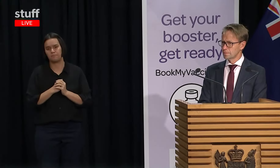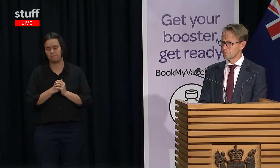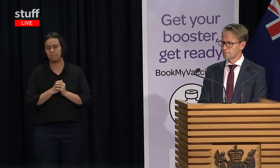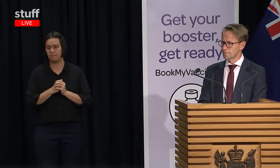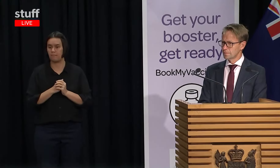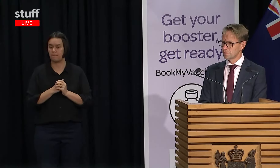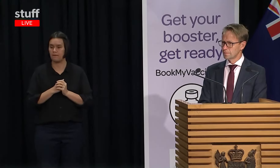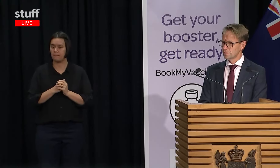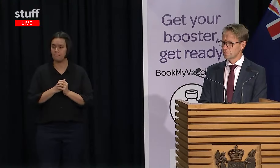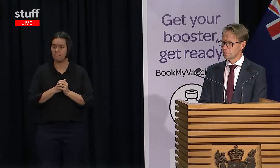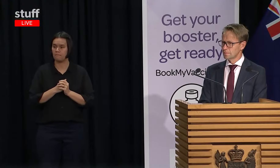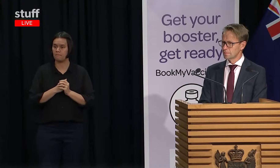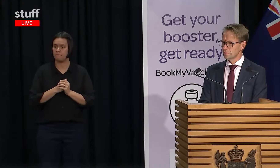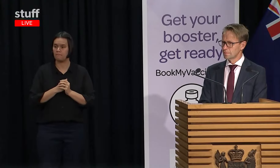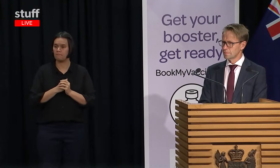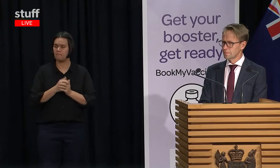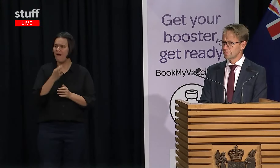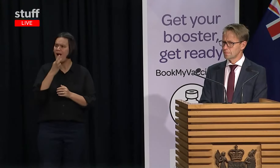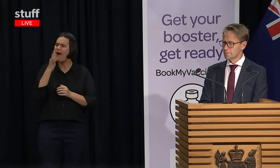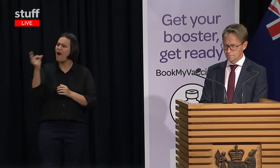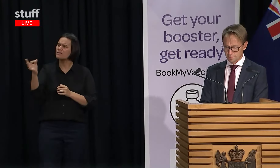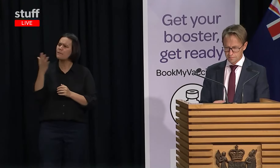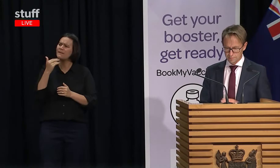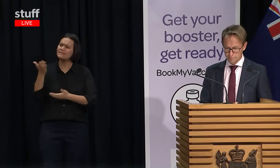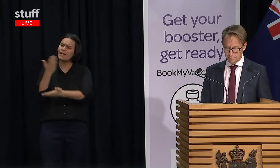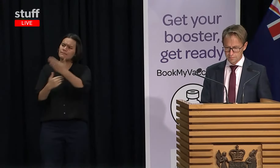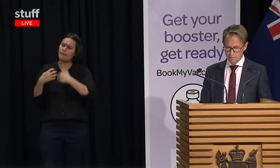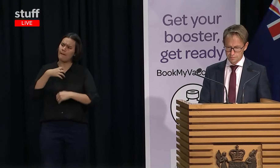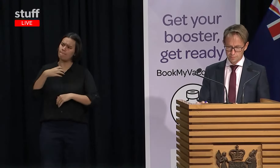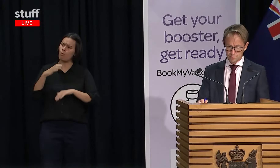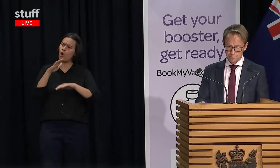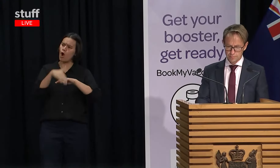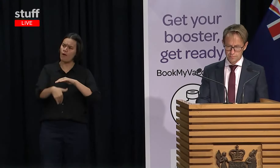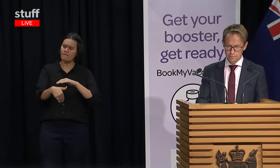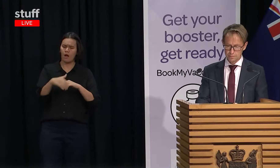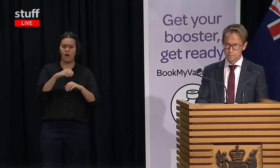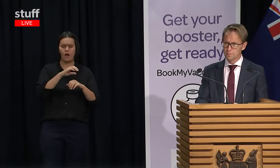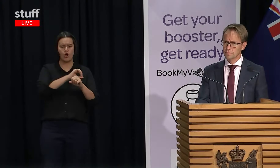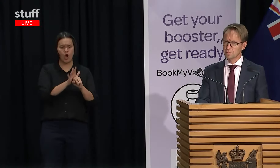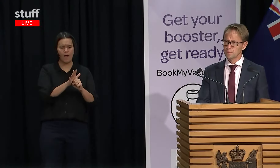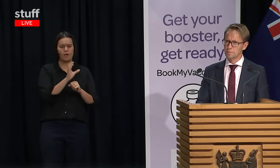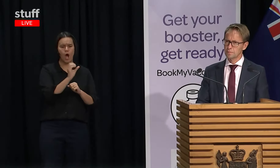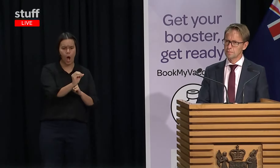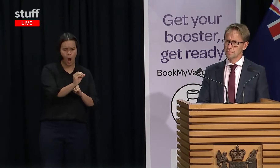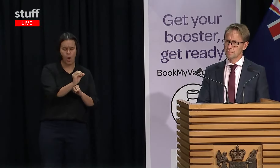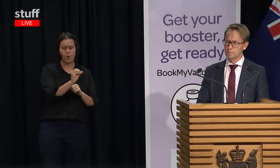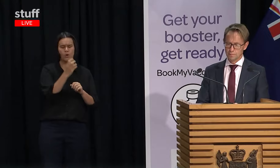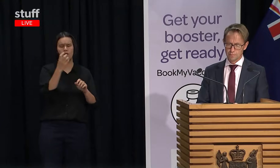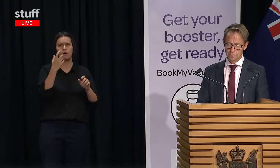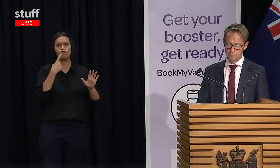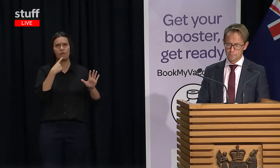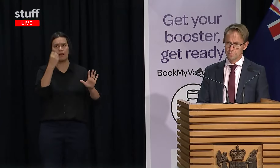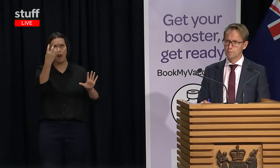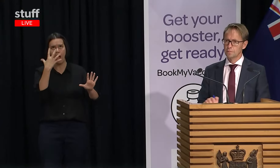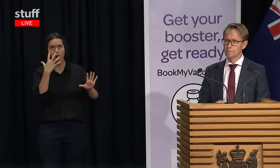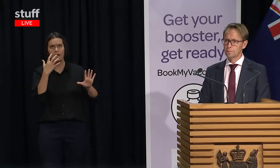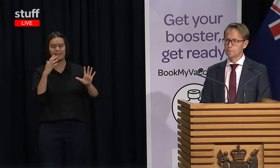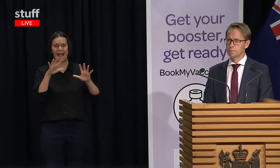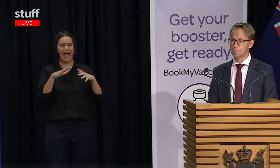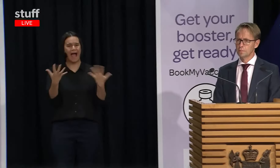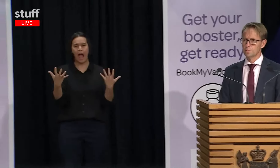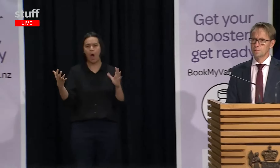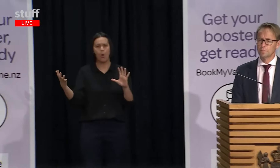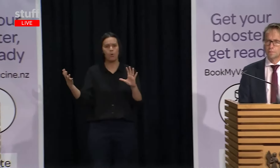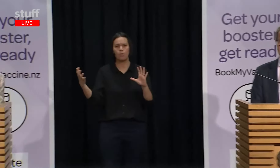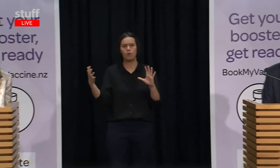can to you. Can you please give more detail about what Omicron and the red level might mean for borders? For example, could there